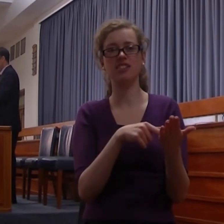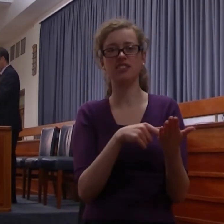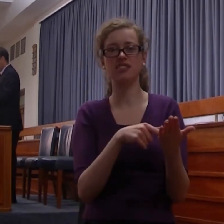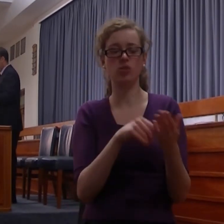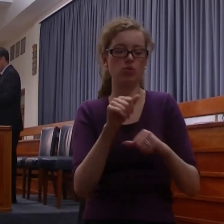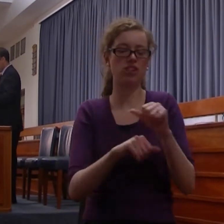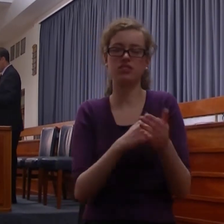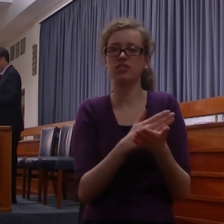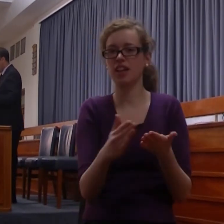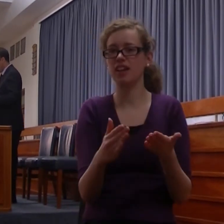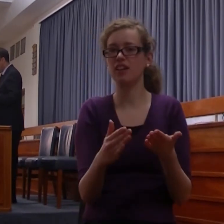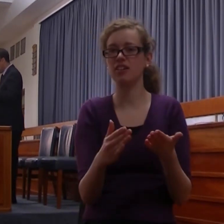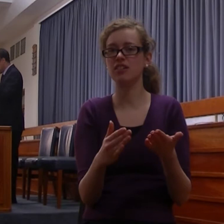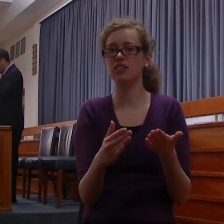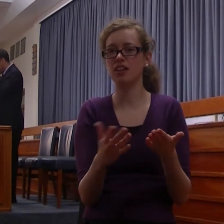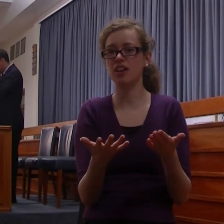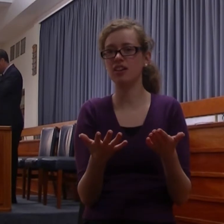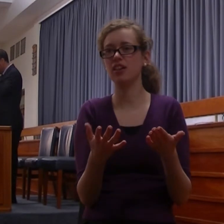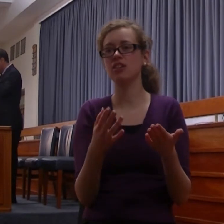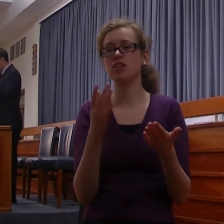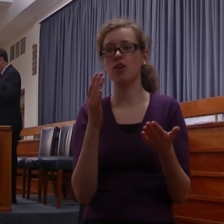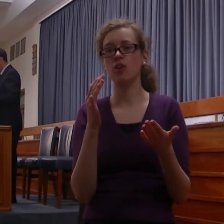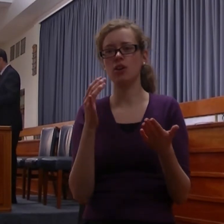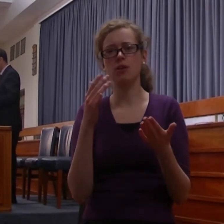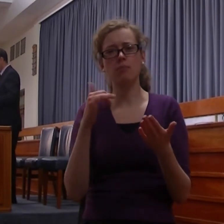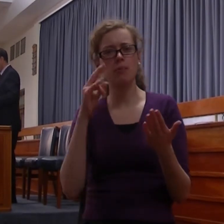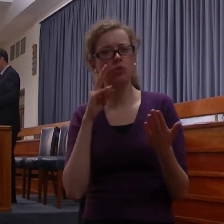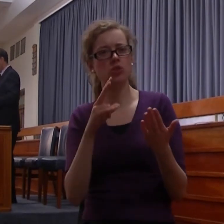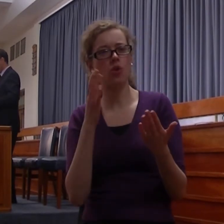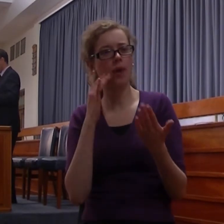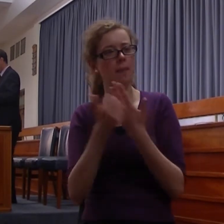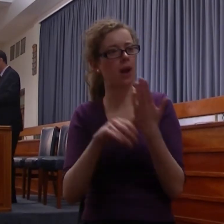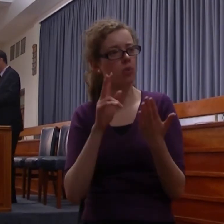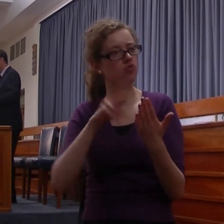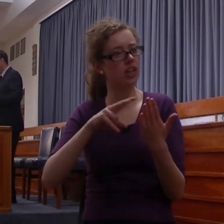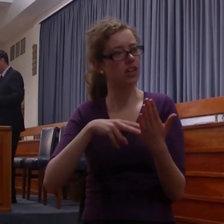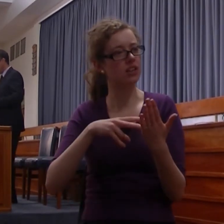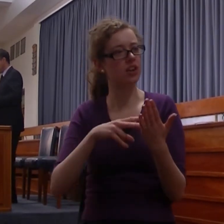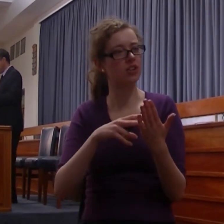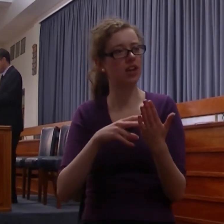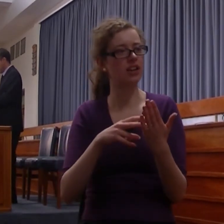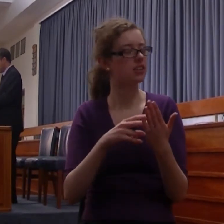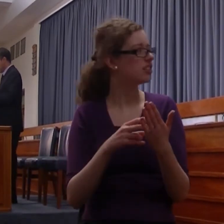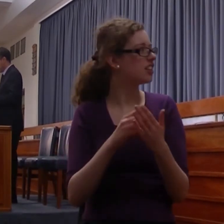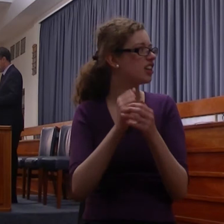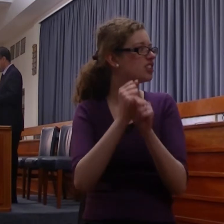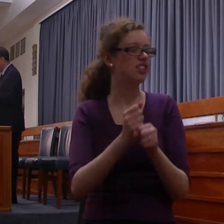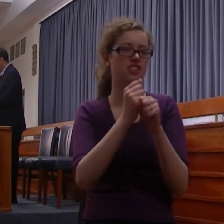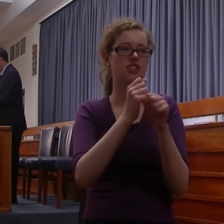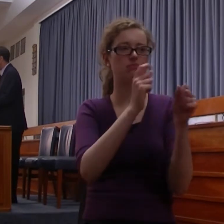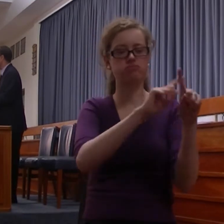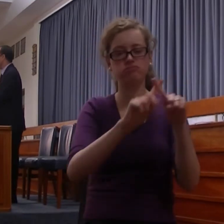or mysterious about the order in which they are given the seven churches, because if you have noticed in